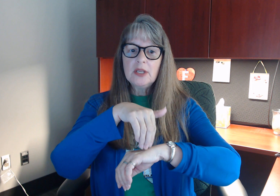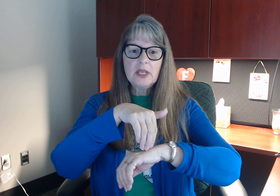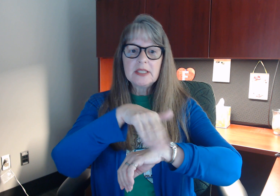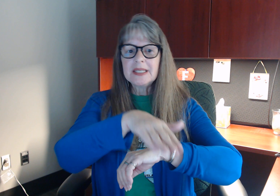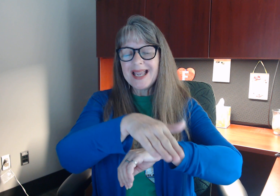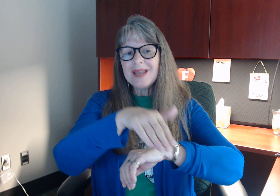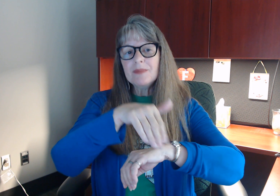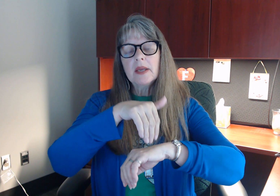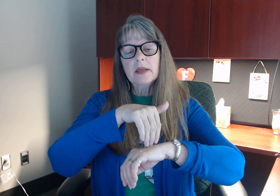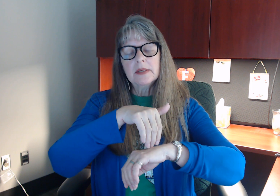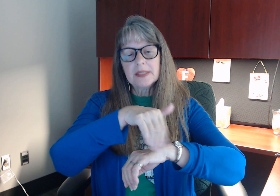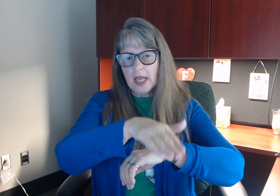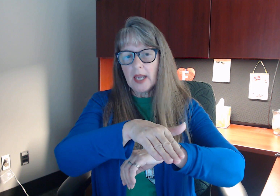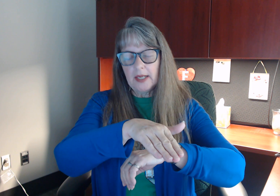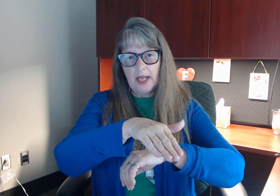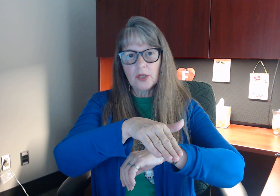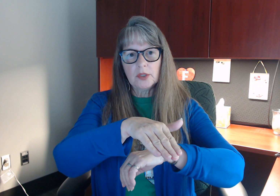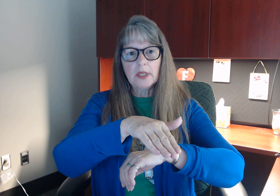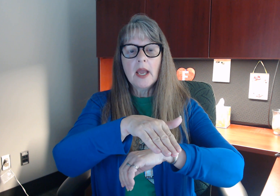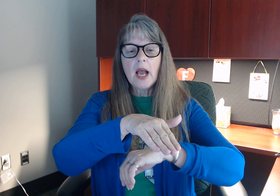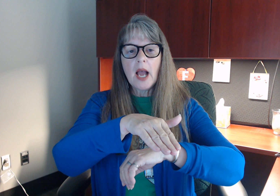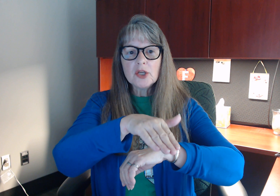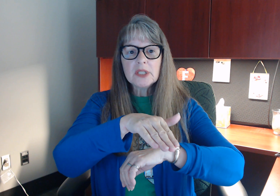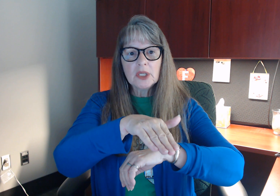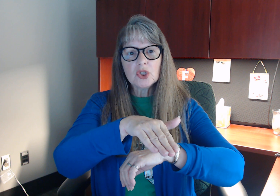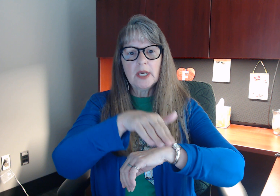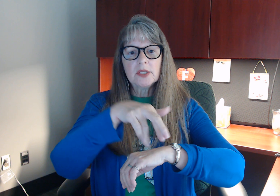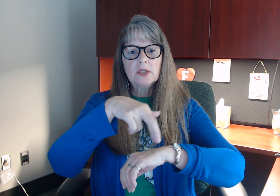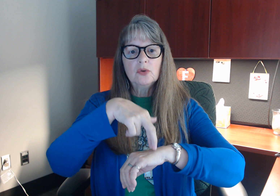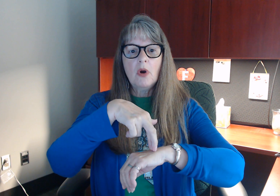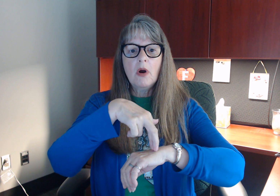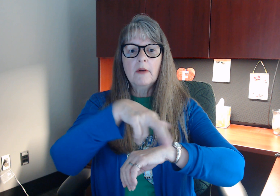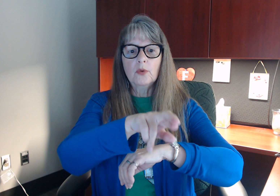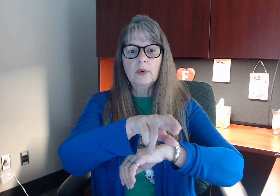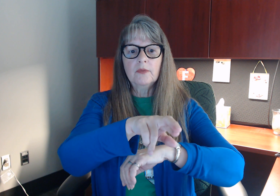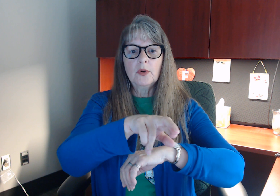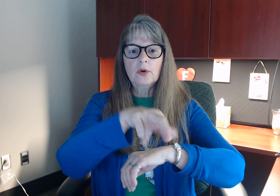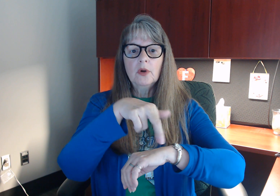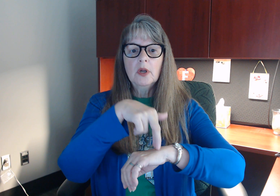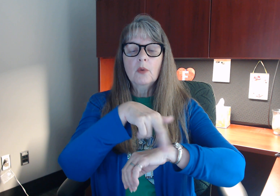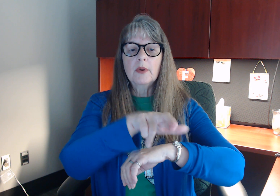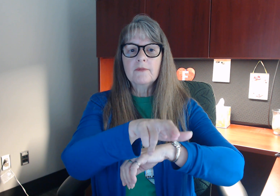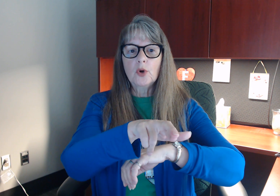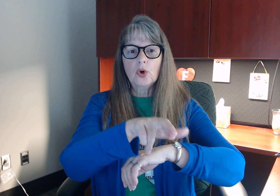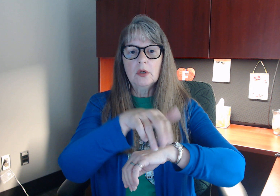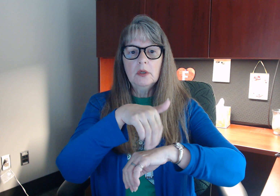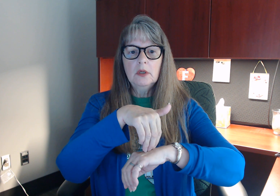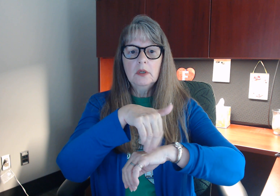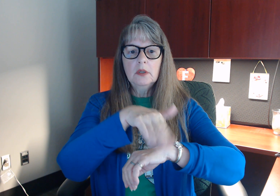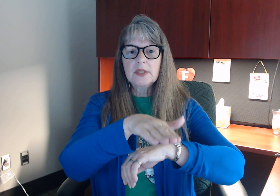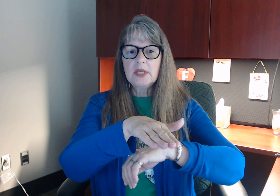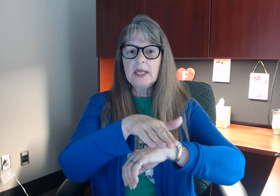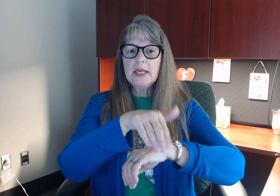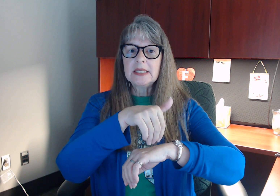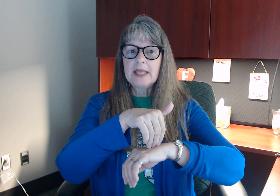the same sign actually. I just initialize it to R for referral. See, it's the same